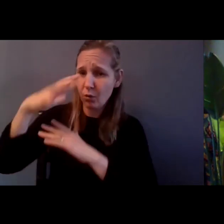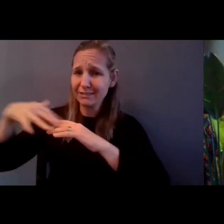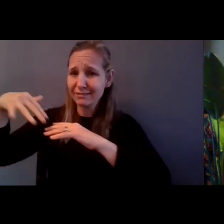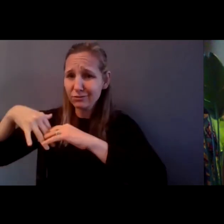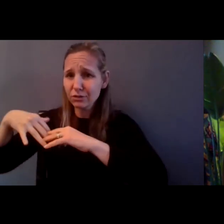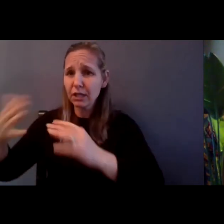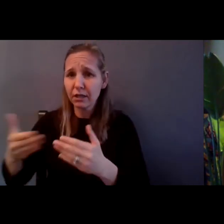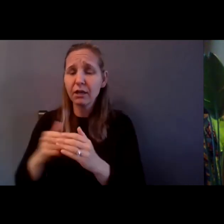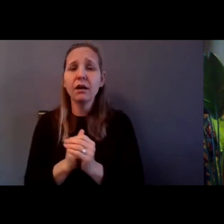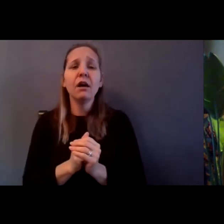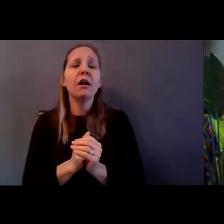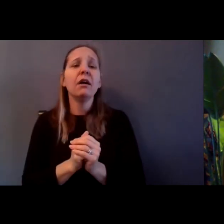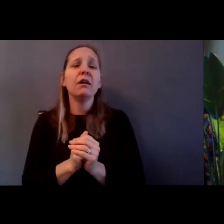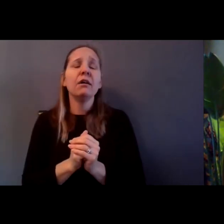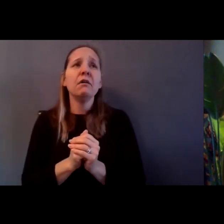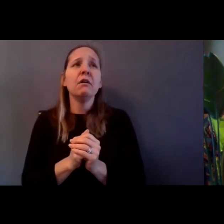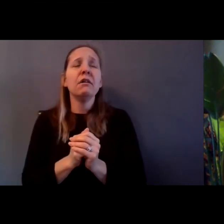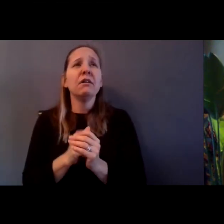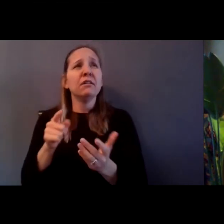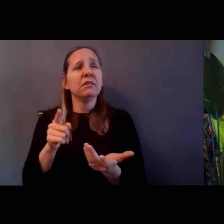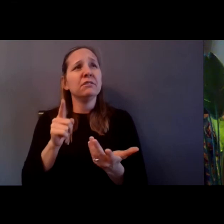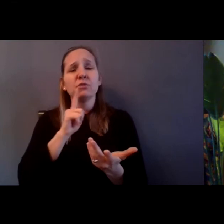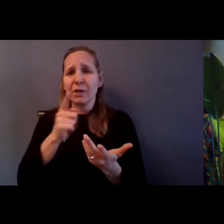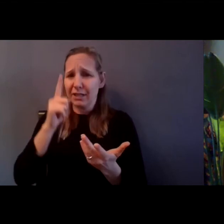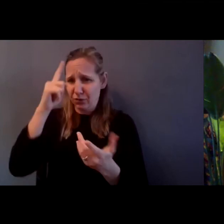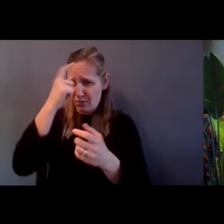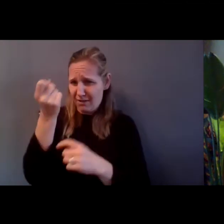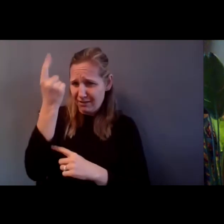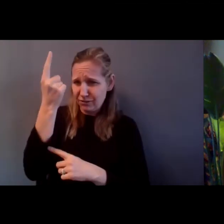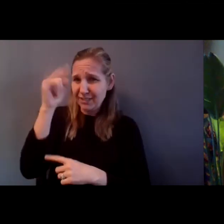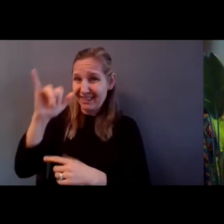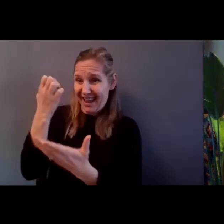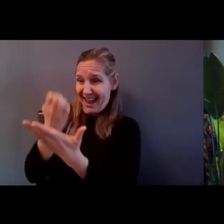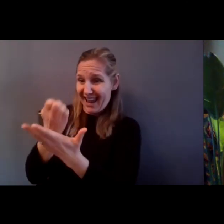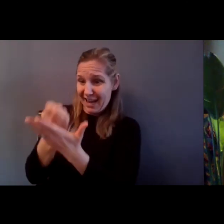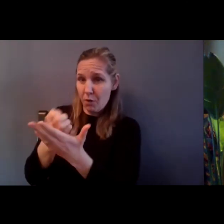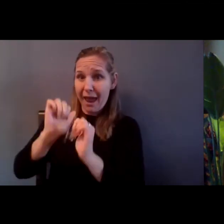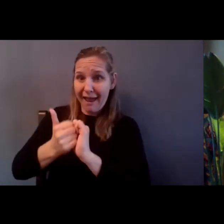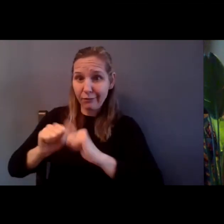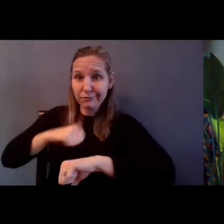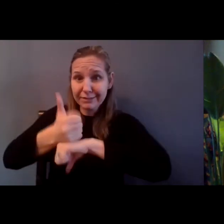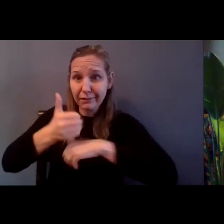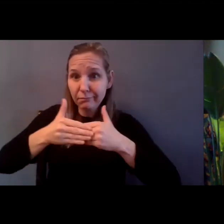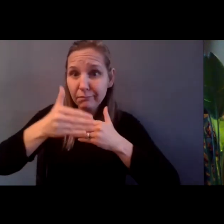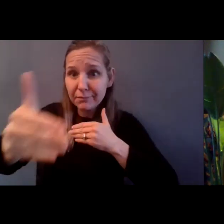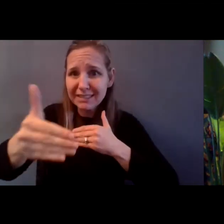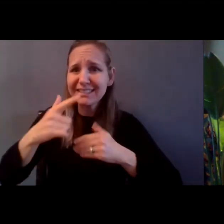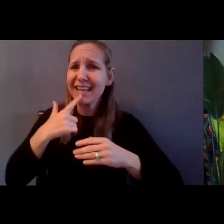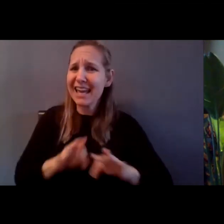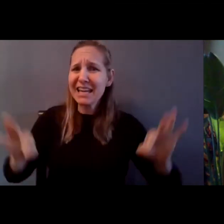being able to understand that economic design is fundamental to our relationship with Indigenous